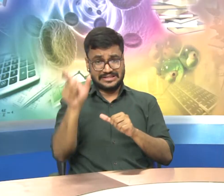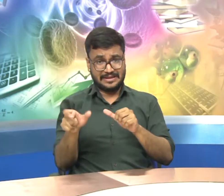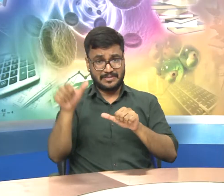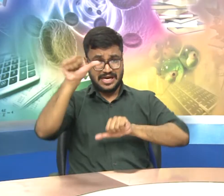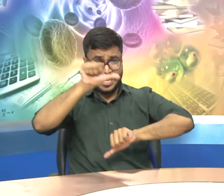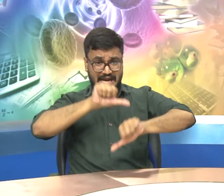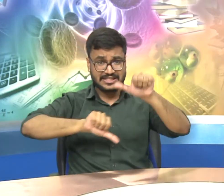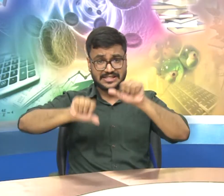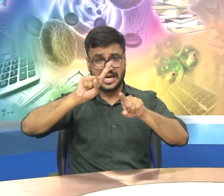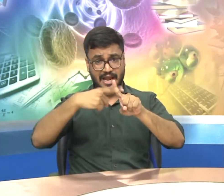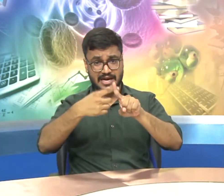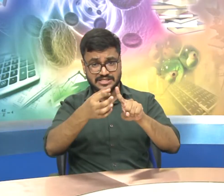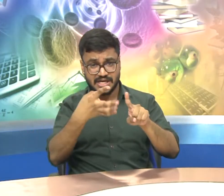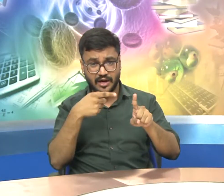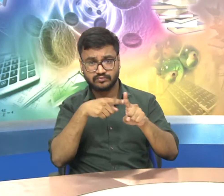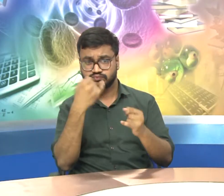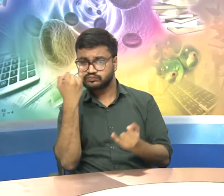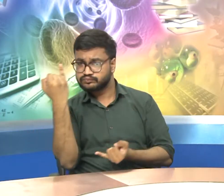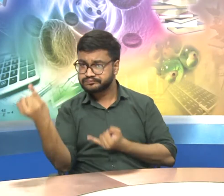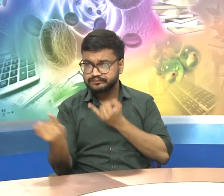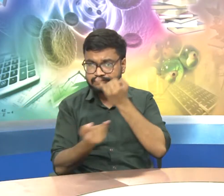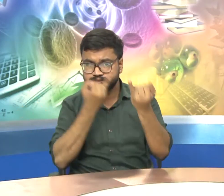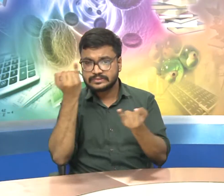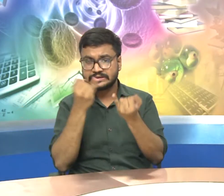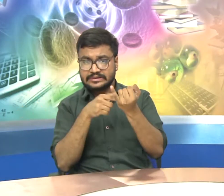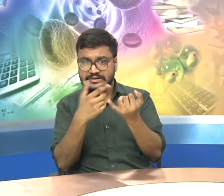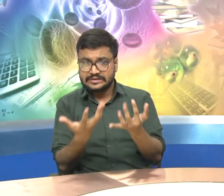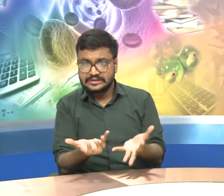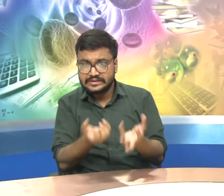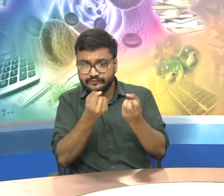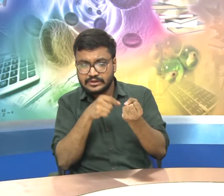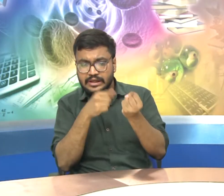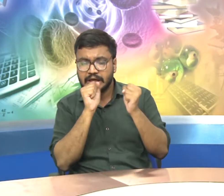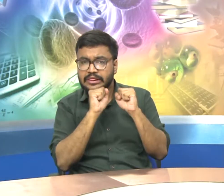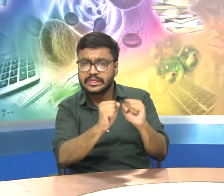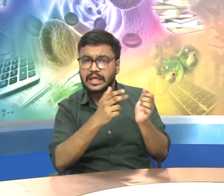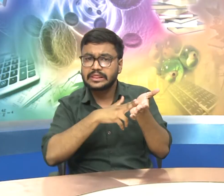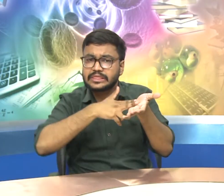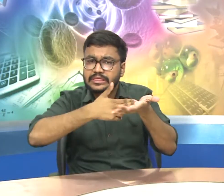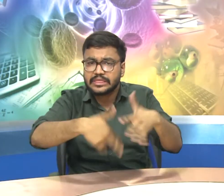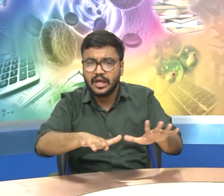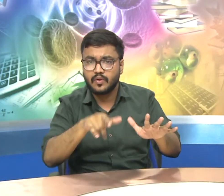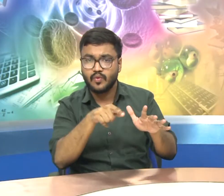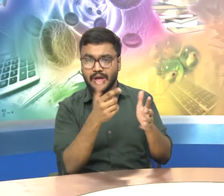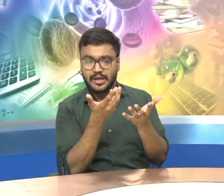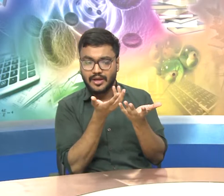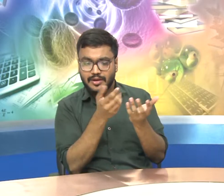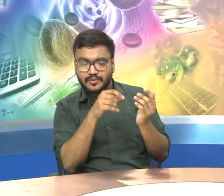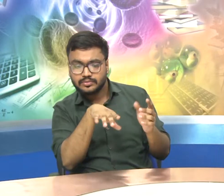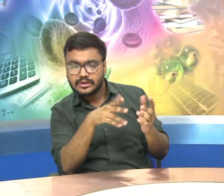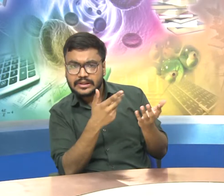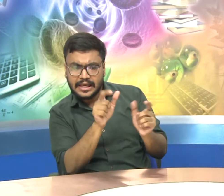But now scientists have proved natural selection through examples found in